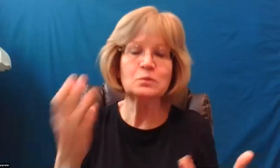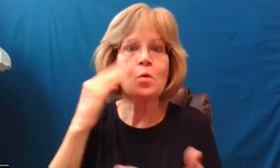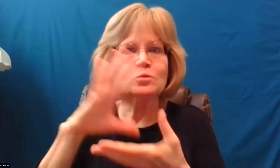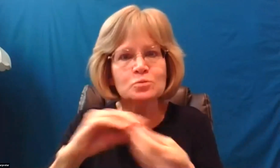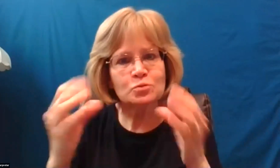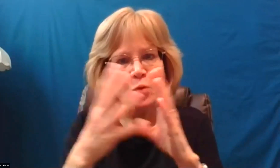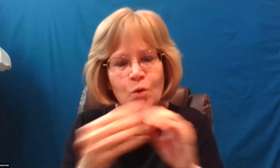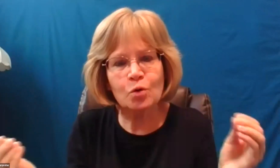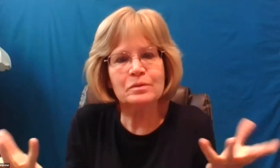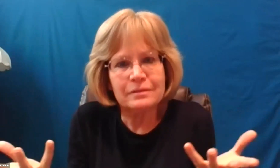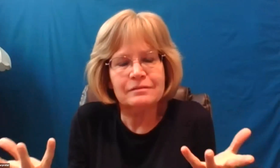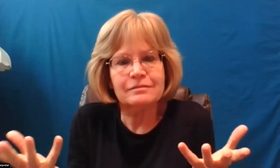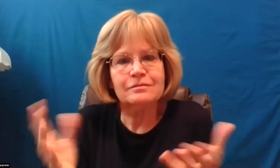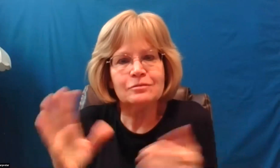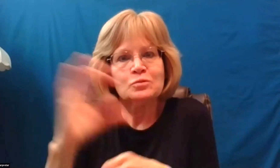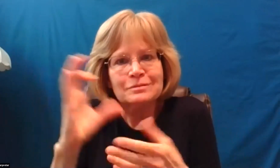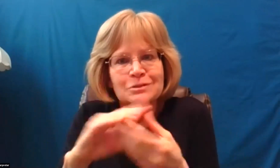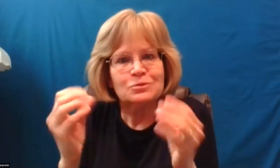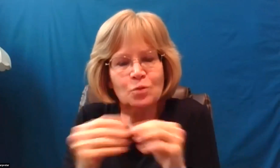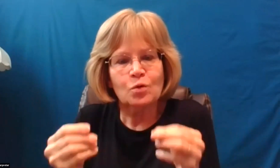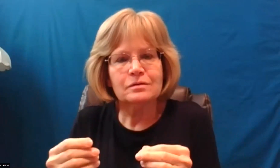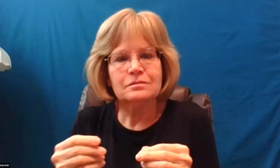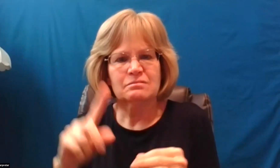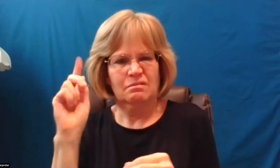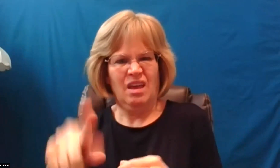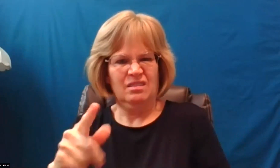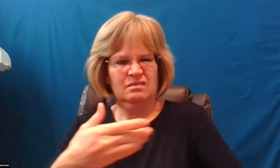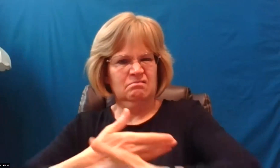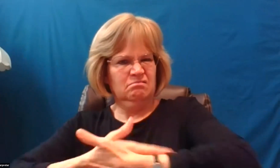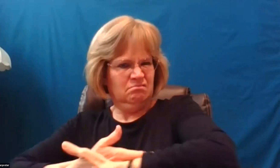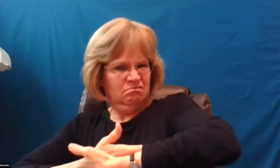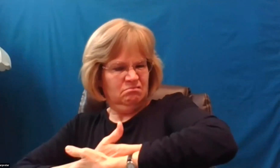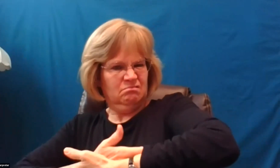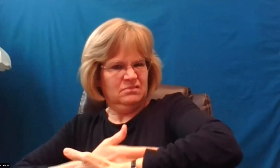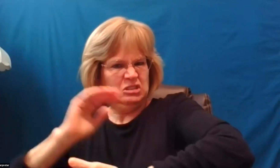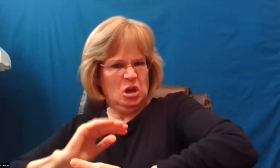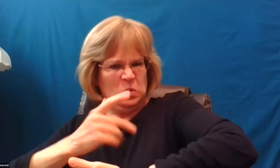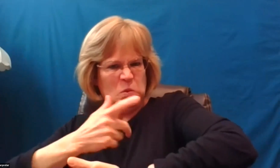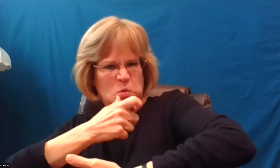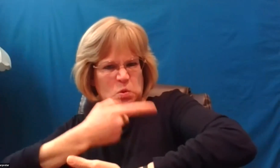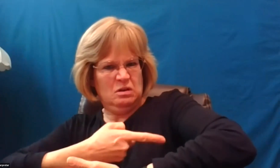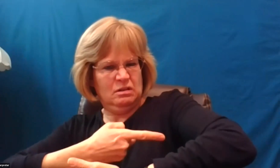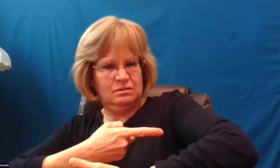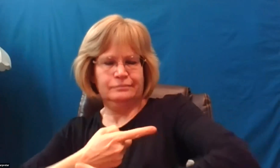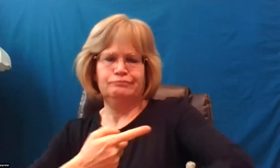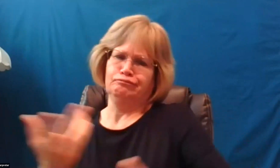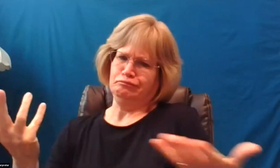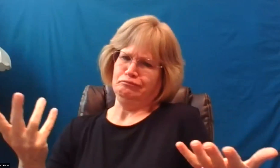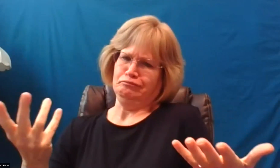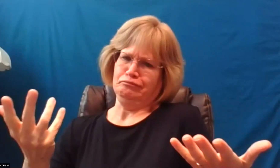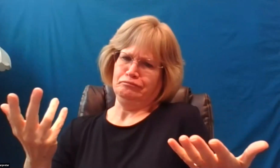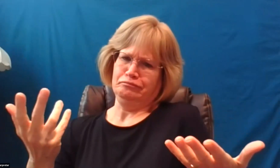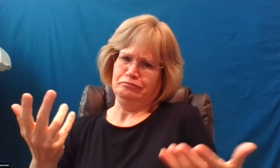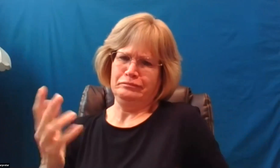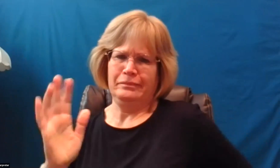which inspired its composition. What child is this? Come on. We're about as surprised